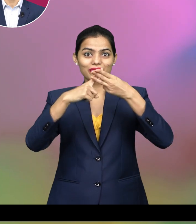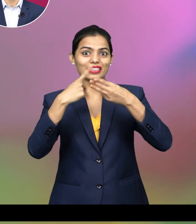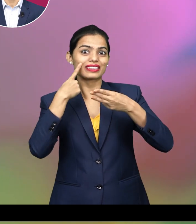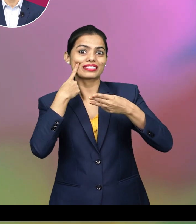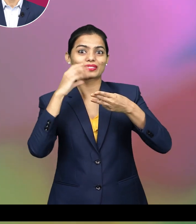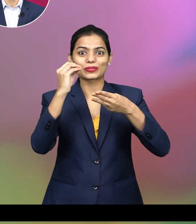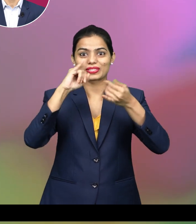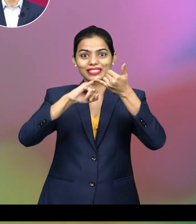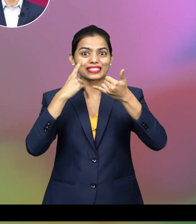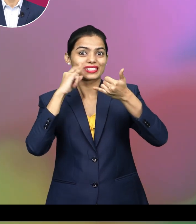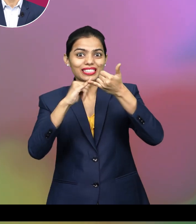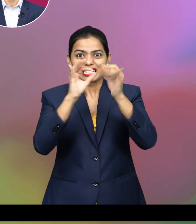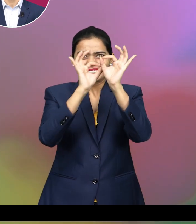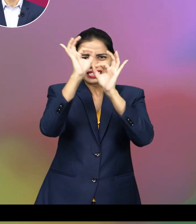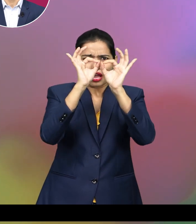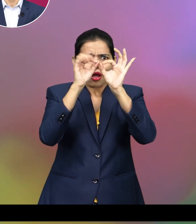meiosis.